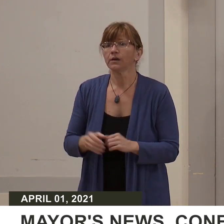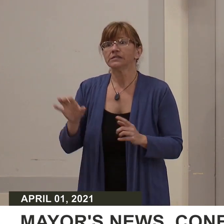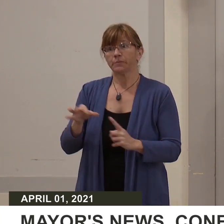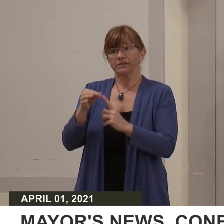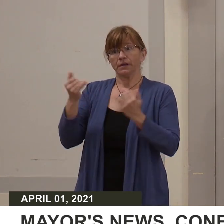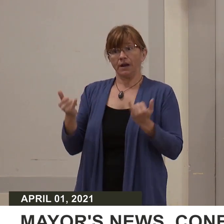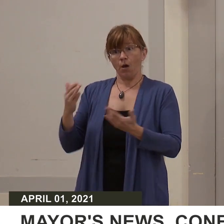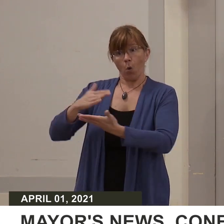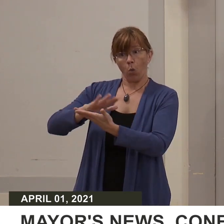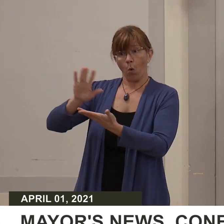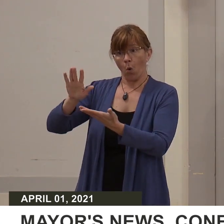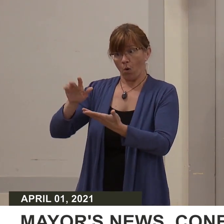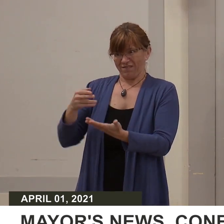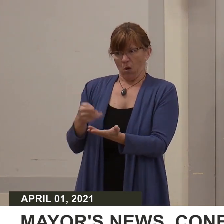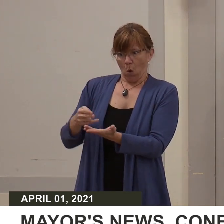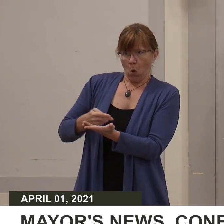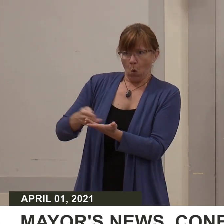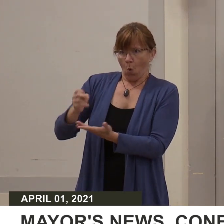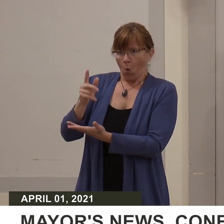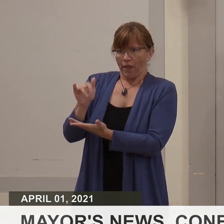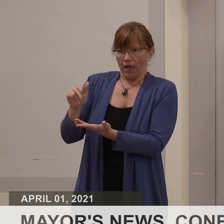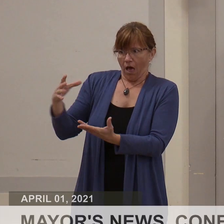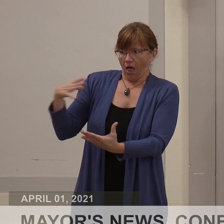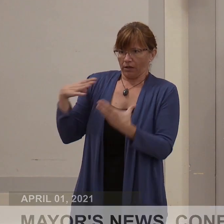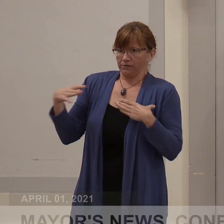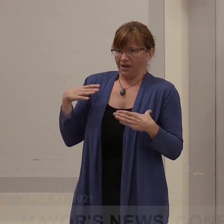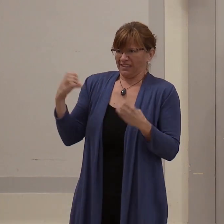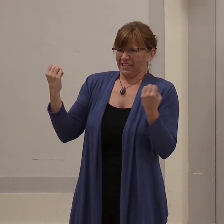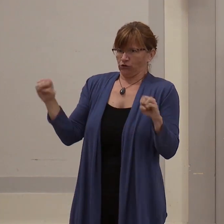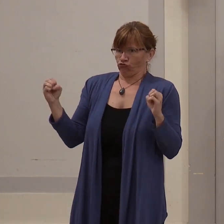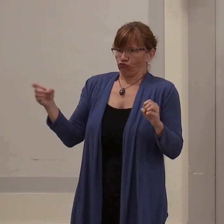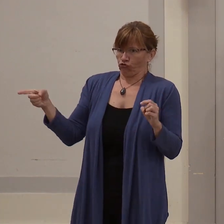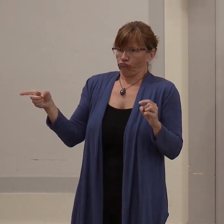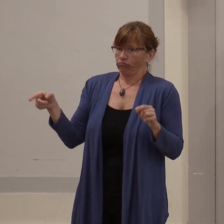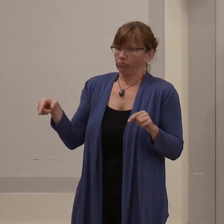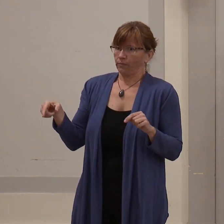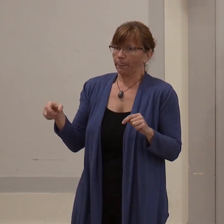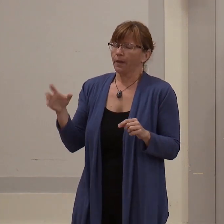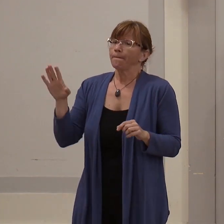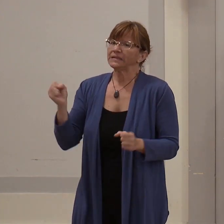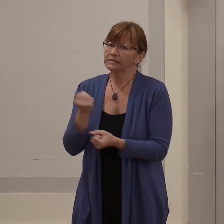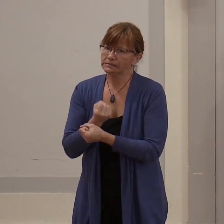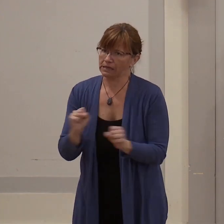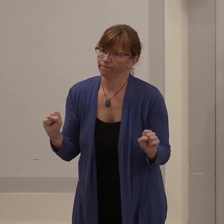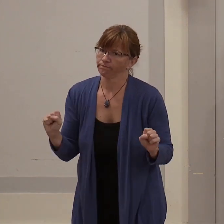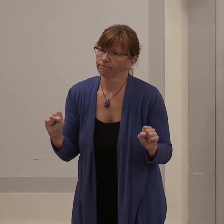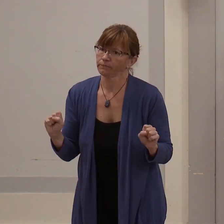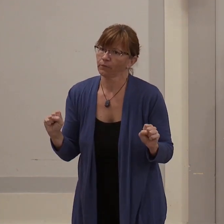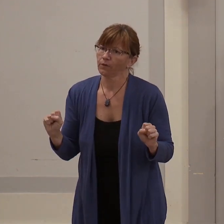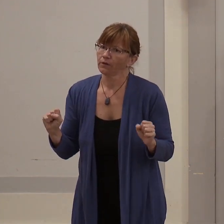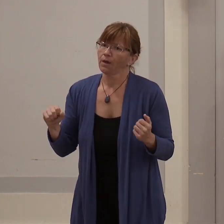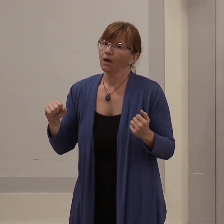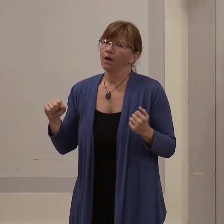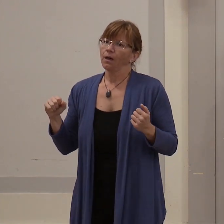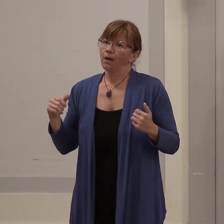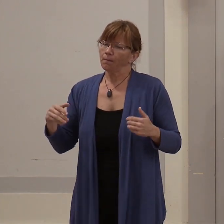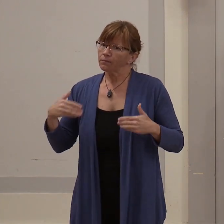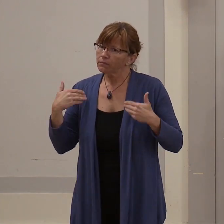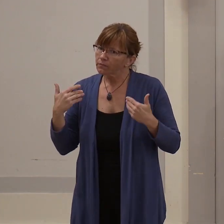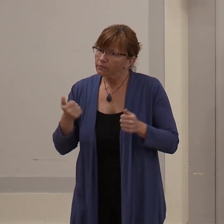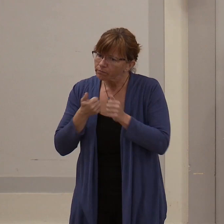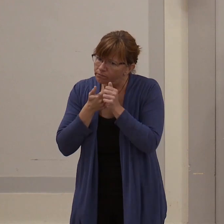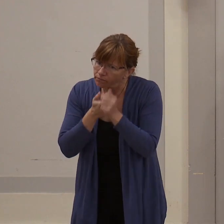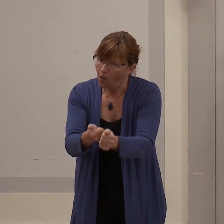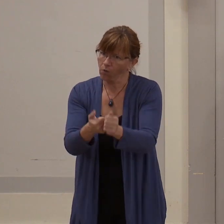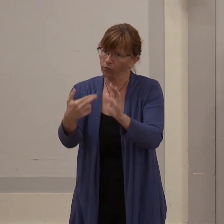and weekends that we know people want to get together. Do it in a safe way. Do it in a way that meets the guidelines. Always wear